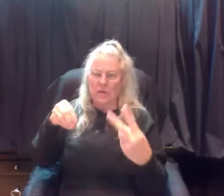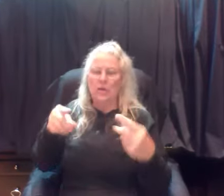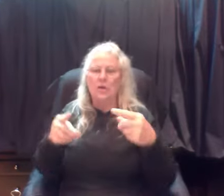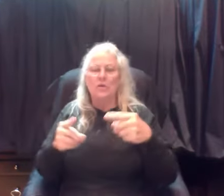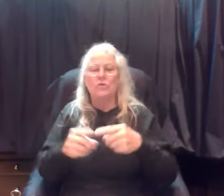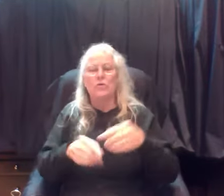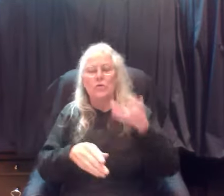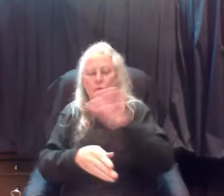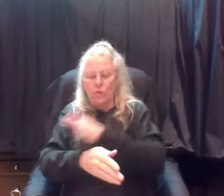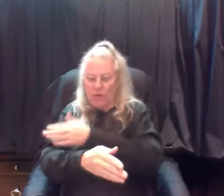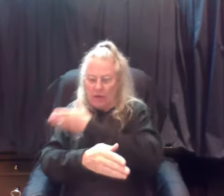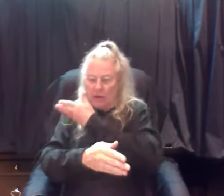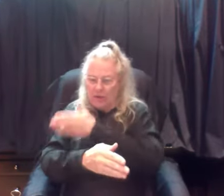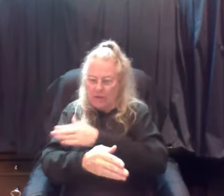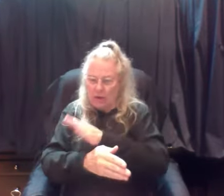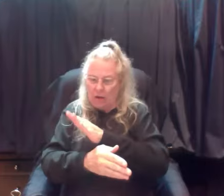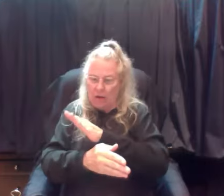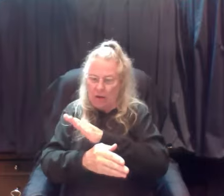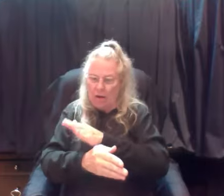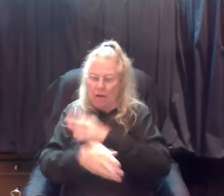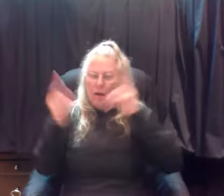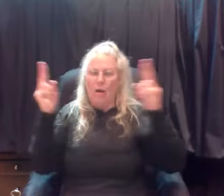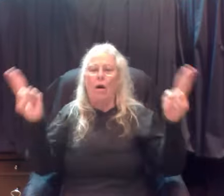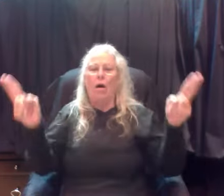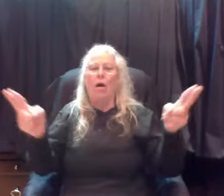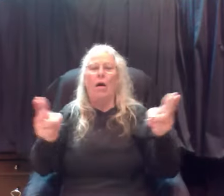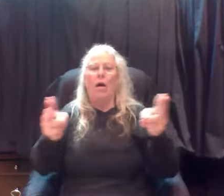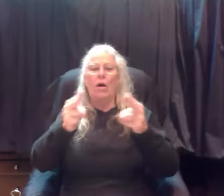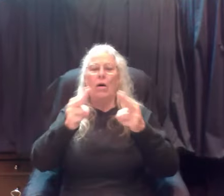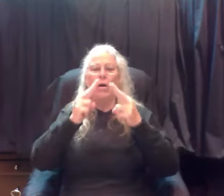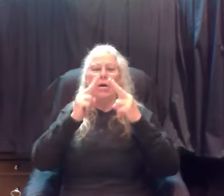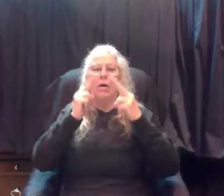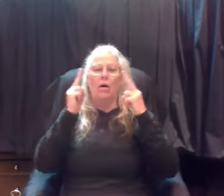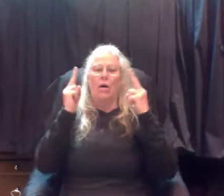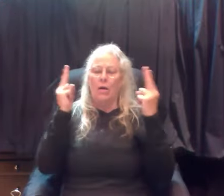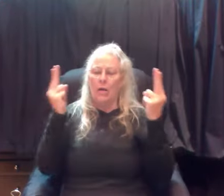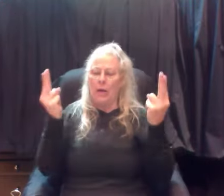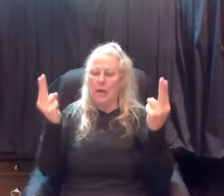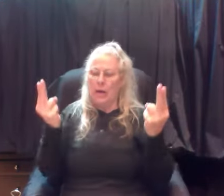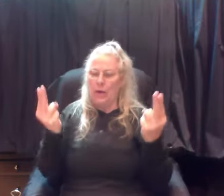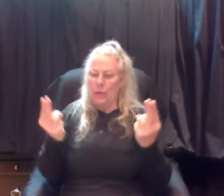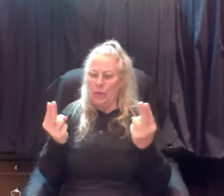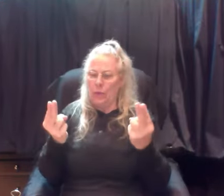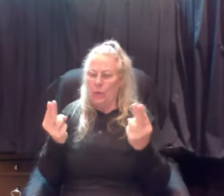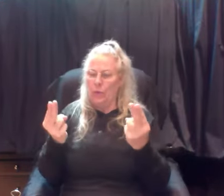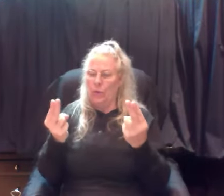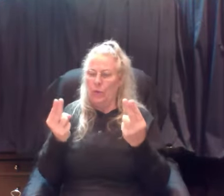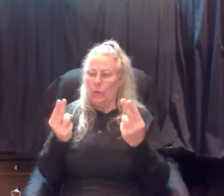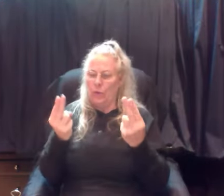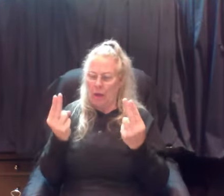To the song, Alleluia.